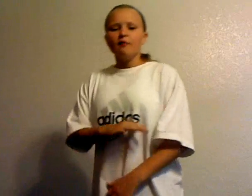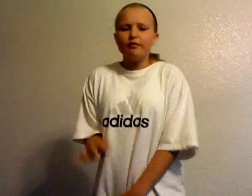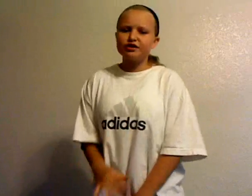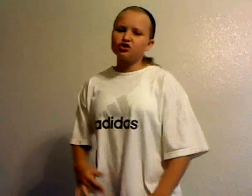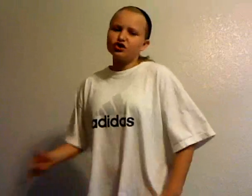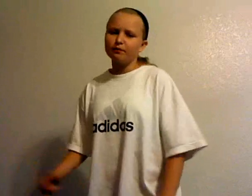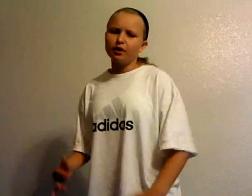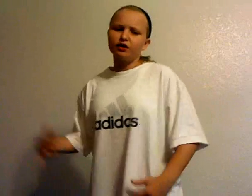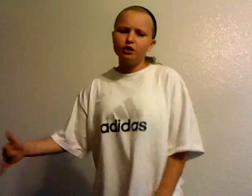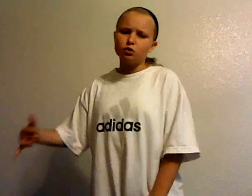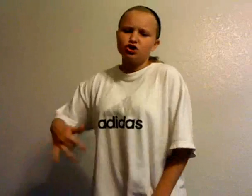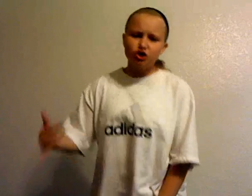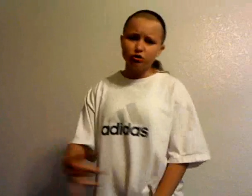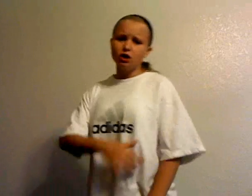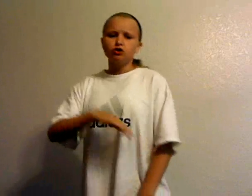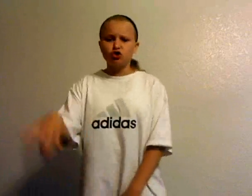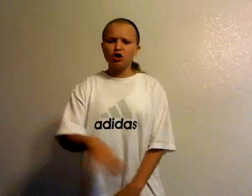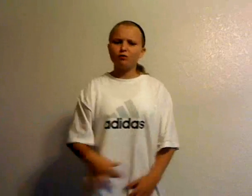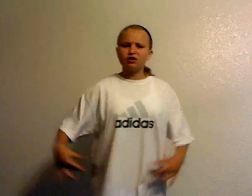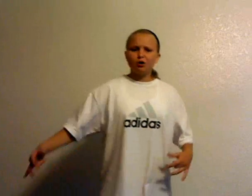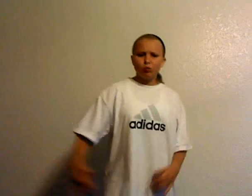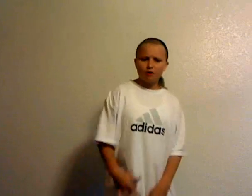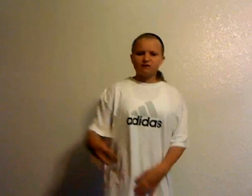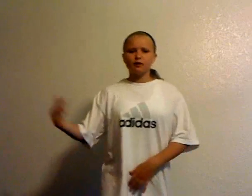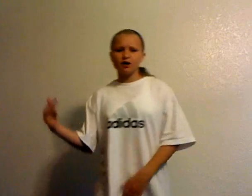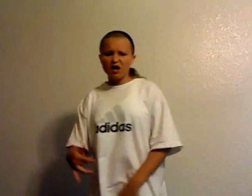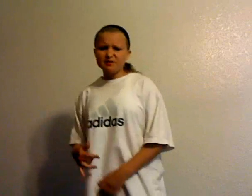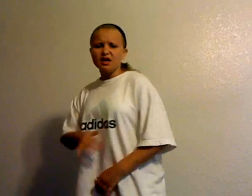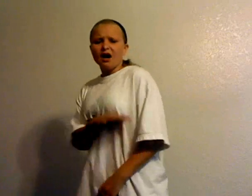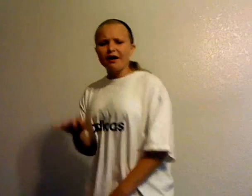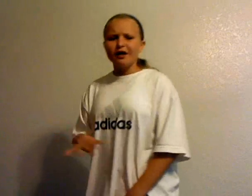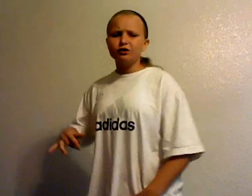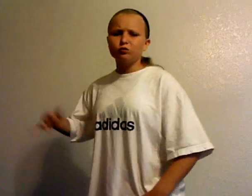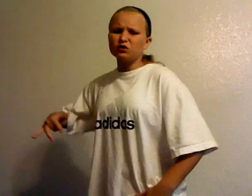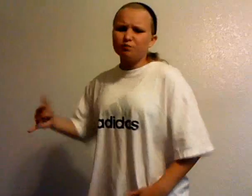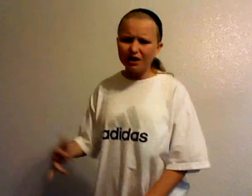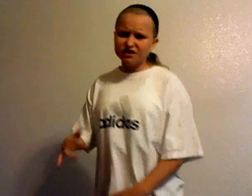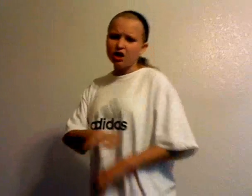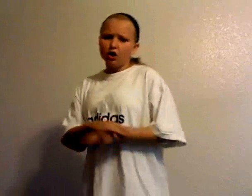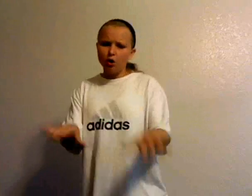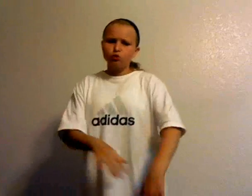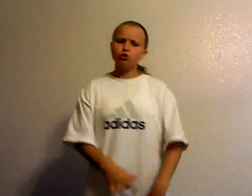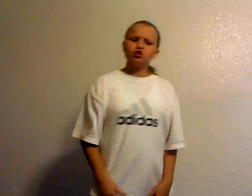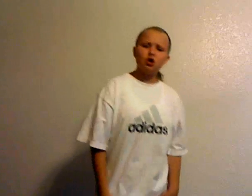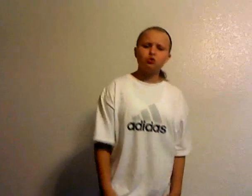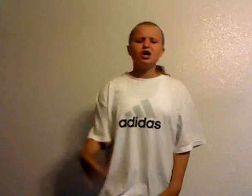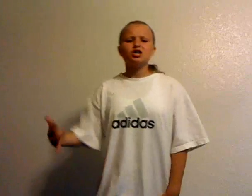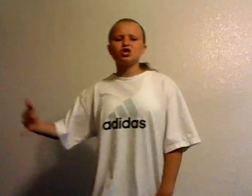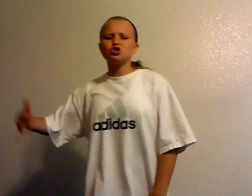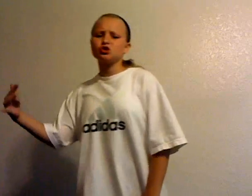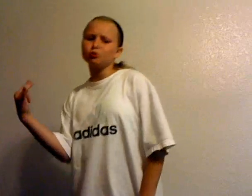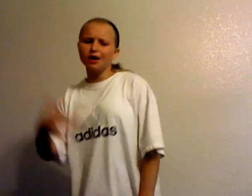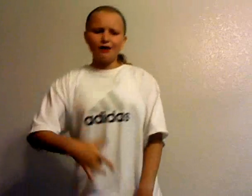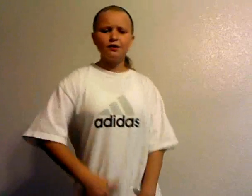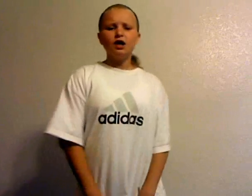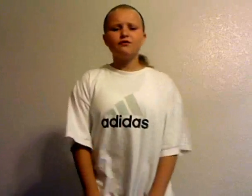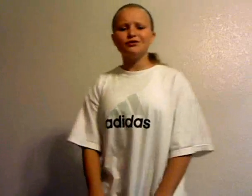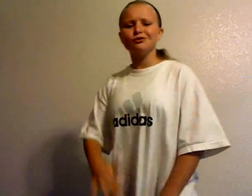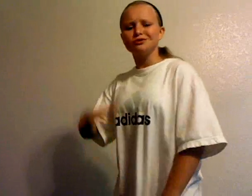But was there just a bite, kill or steal Did you ever tell wrong from the cops? Higher in the middle spots? Call to church, change your life If you do